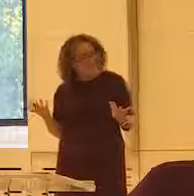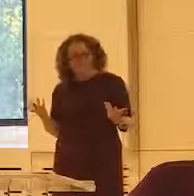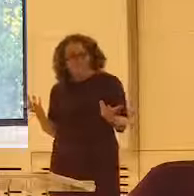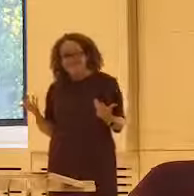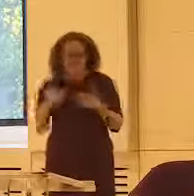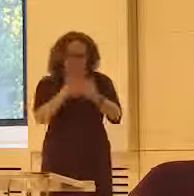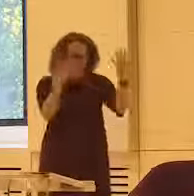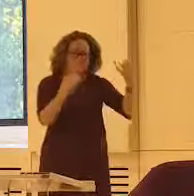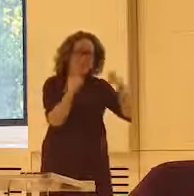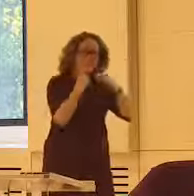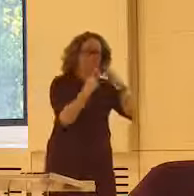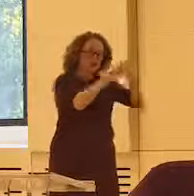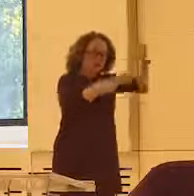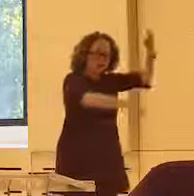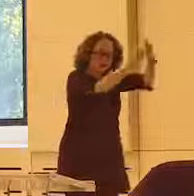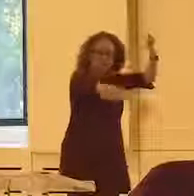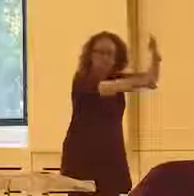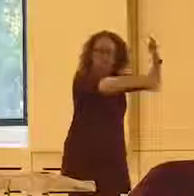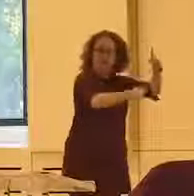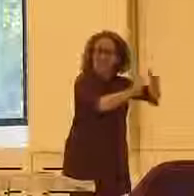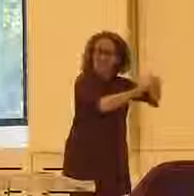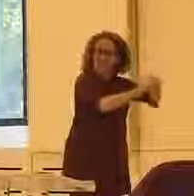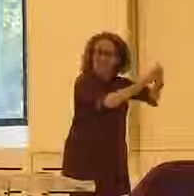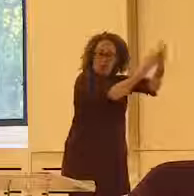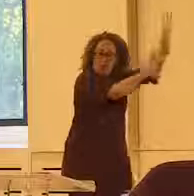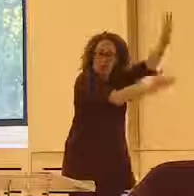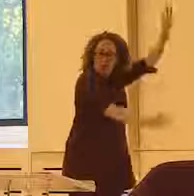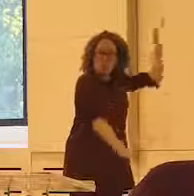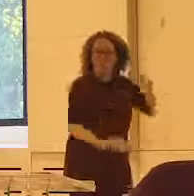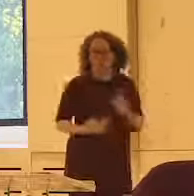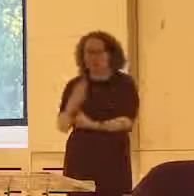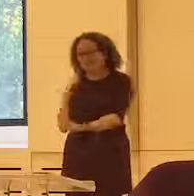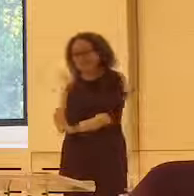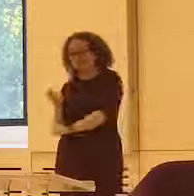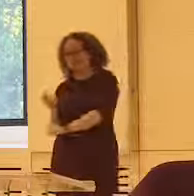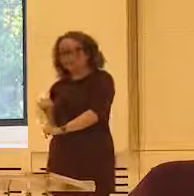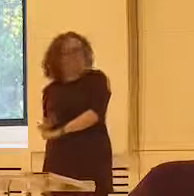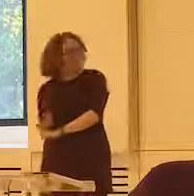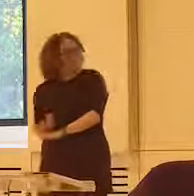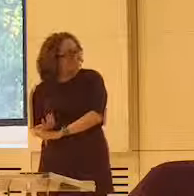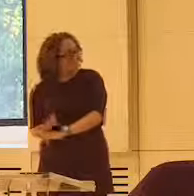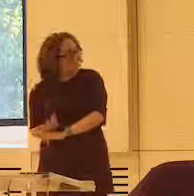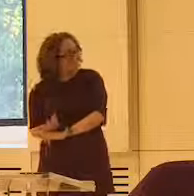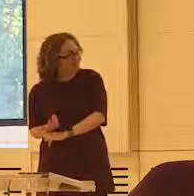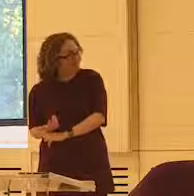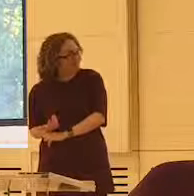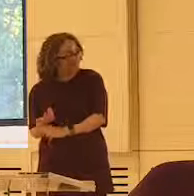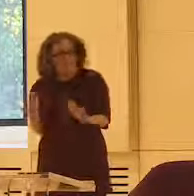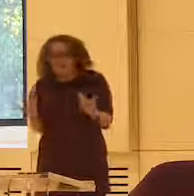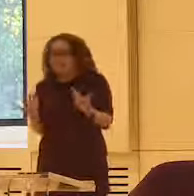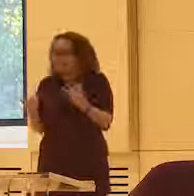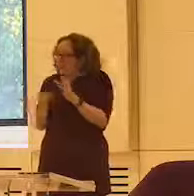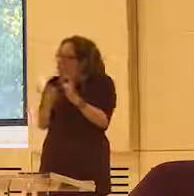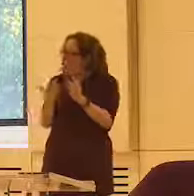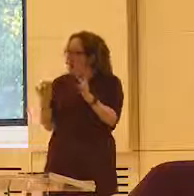See, there's a lot of information out there in English, in written English, but for the deaf community, it's